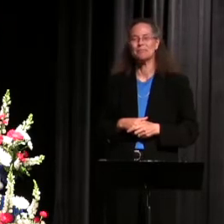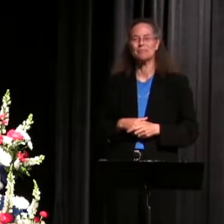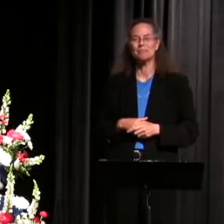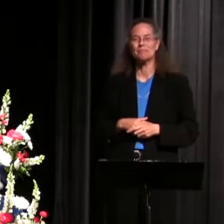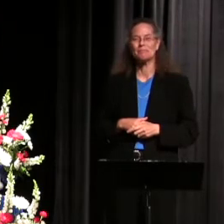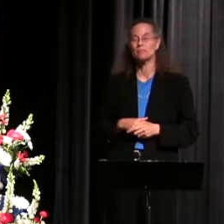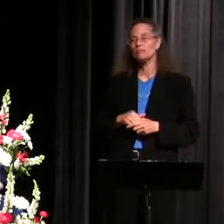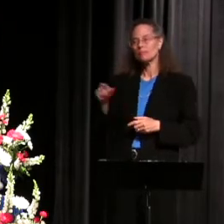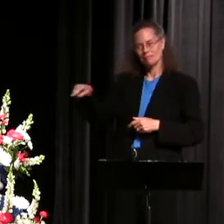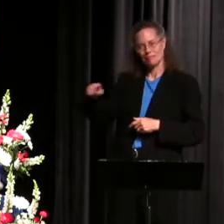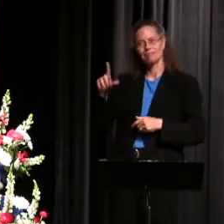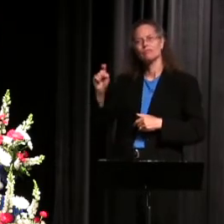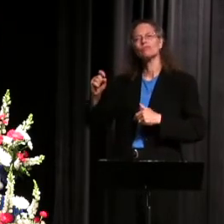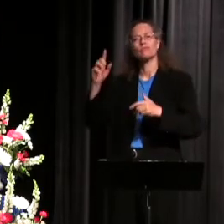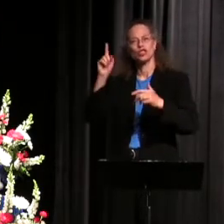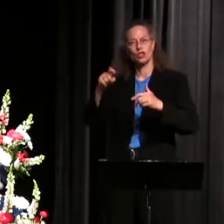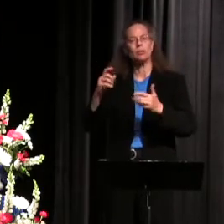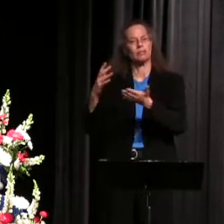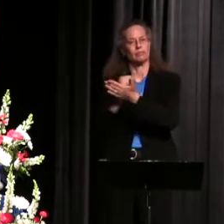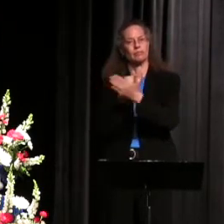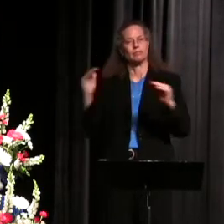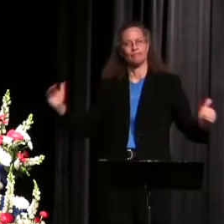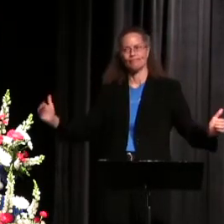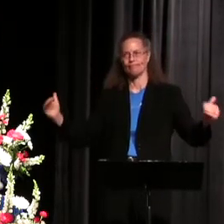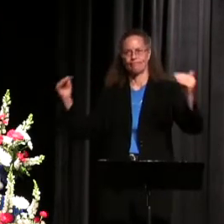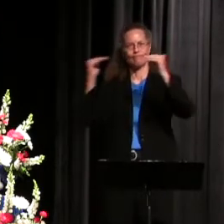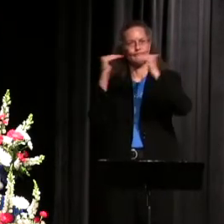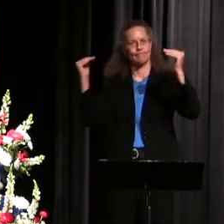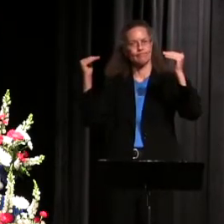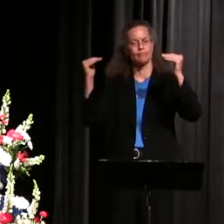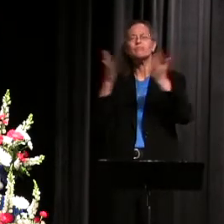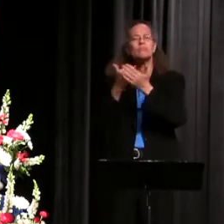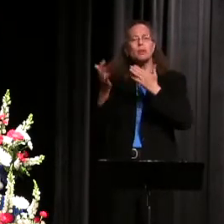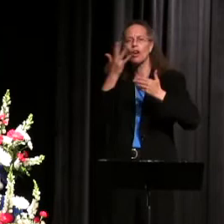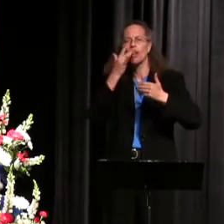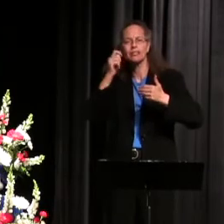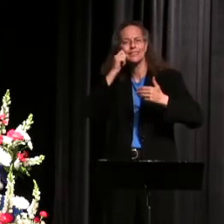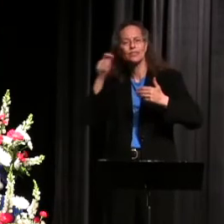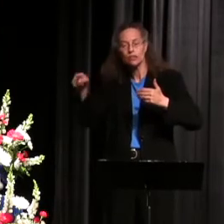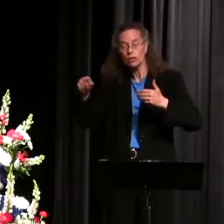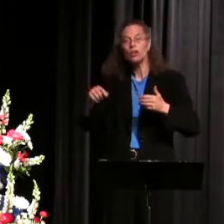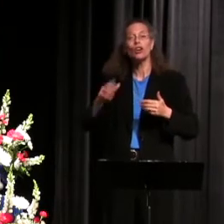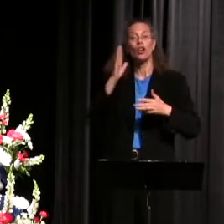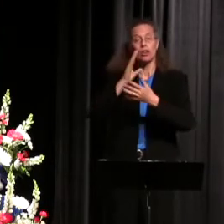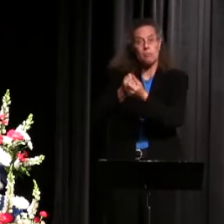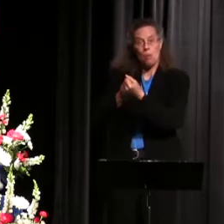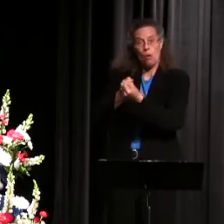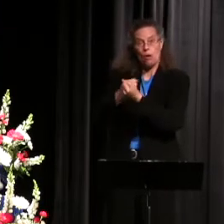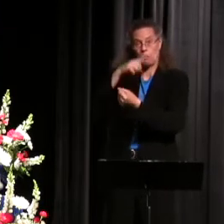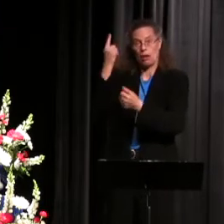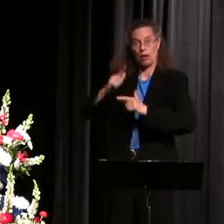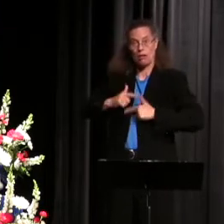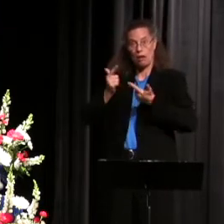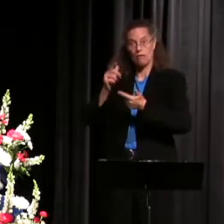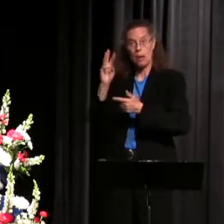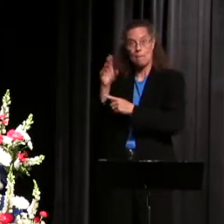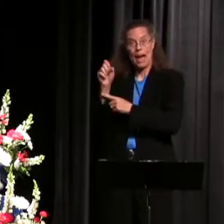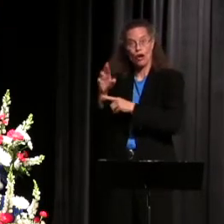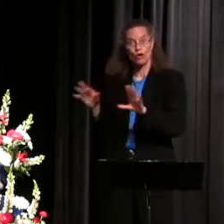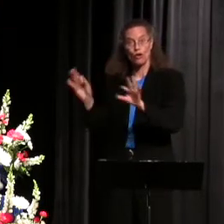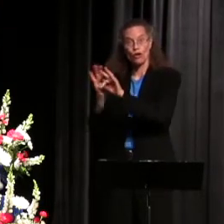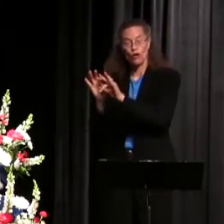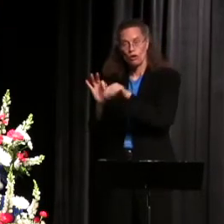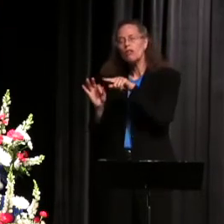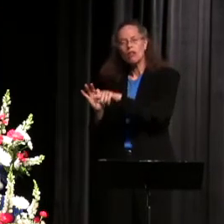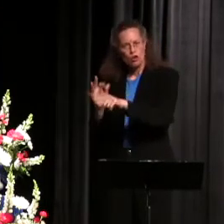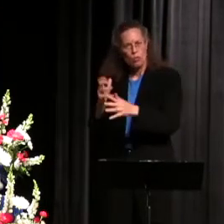Okay. They deserve to be treated equal regardless of the color of their skin. And in support of the Black Lives Matter movement, the class of 2020 would